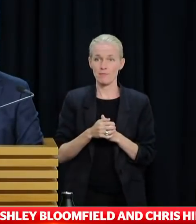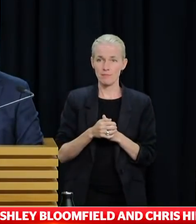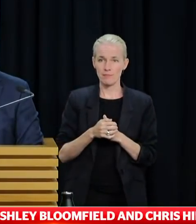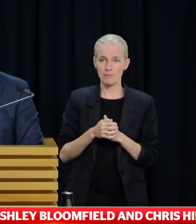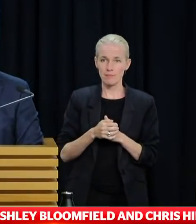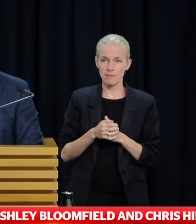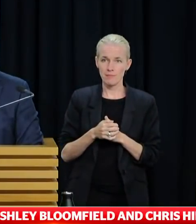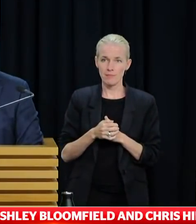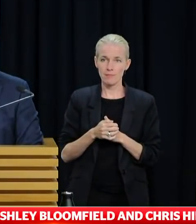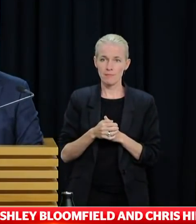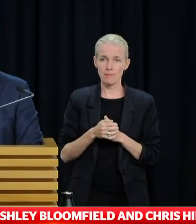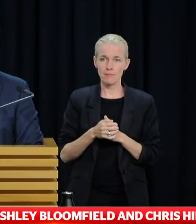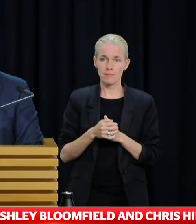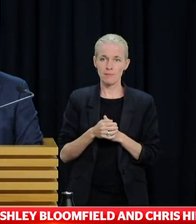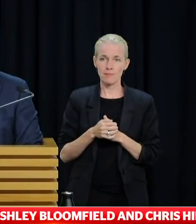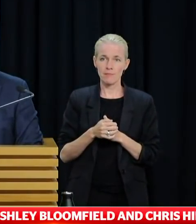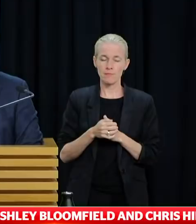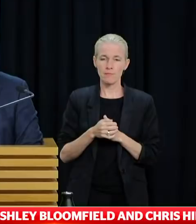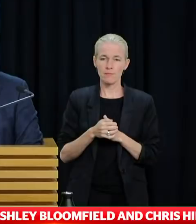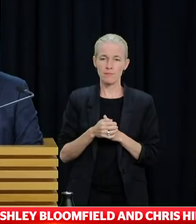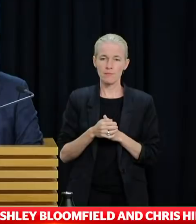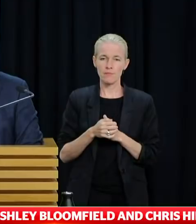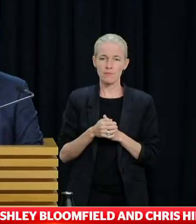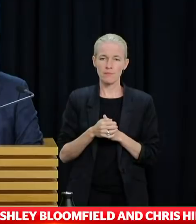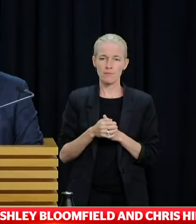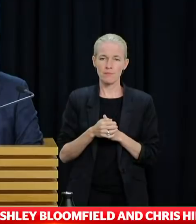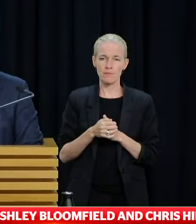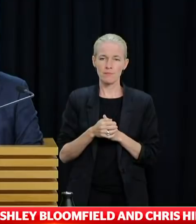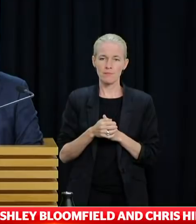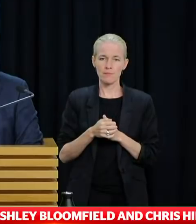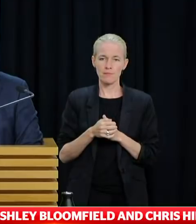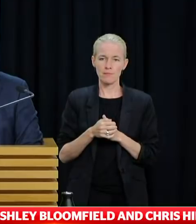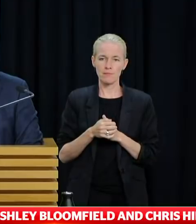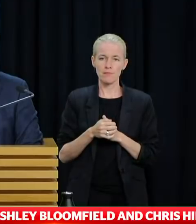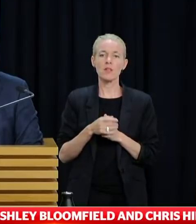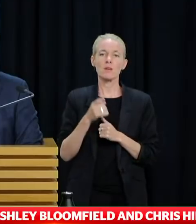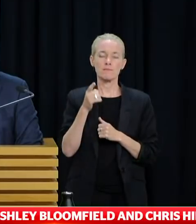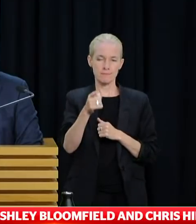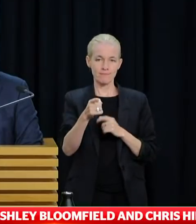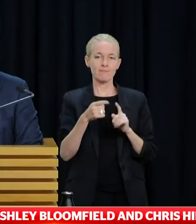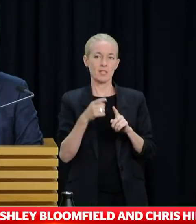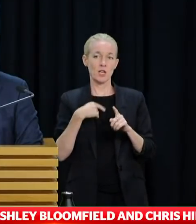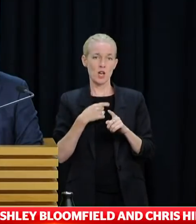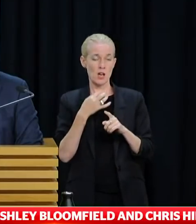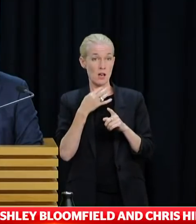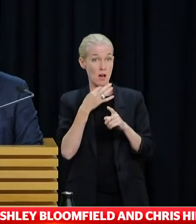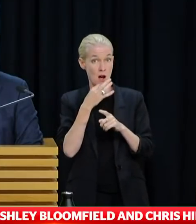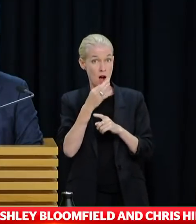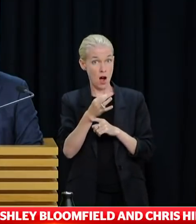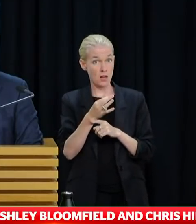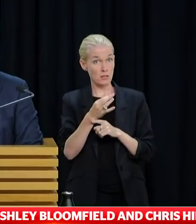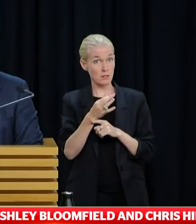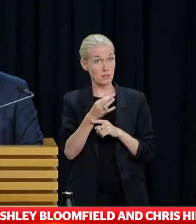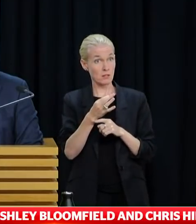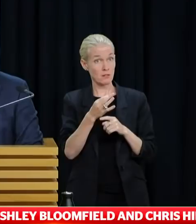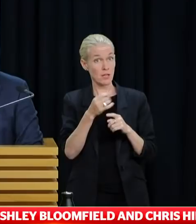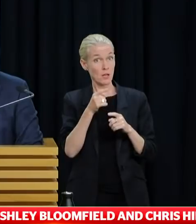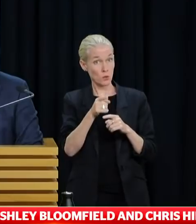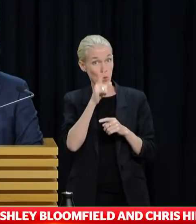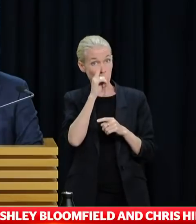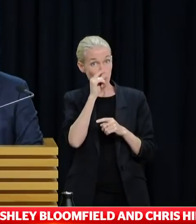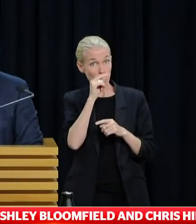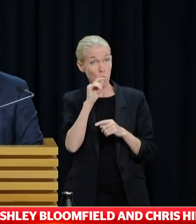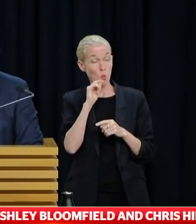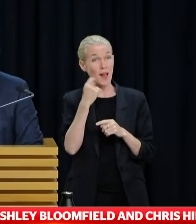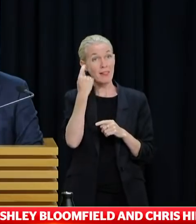people who've been vaccinated in light of Air New Zealand trialling their global digital travel pass. Is that something you've had any additional thought